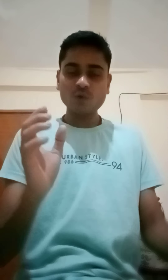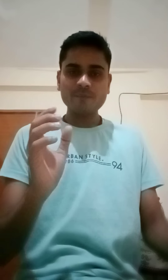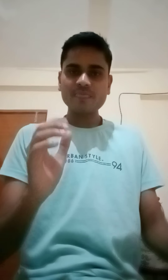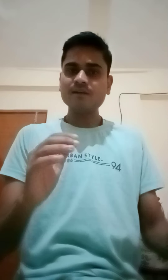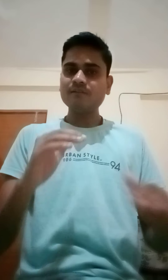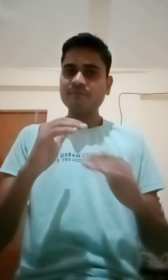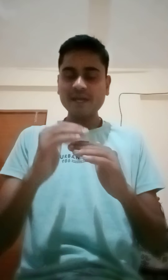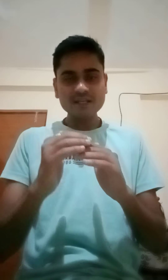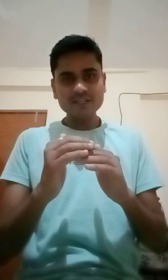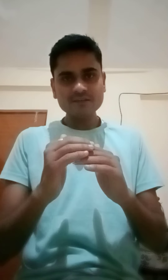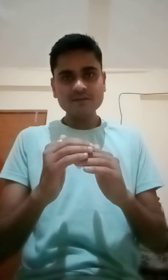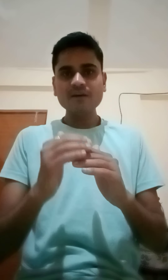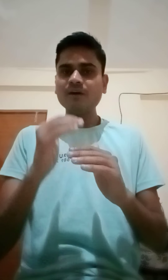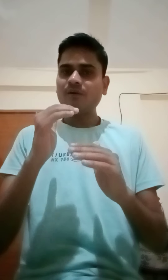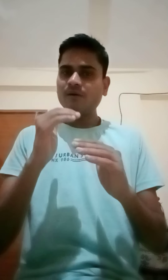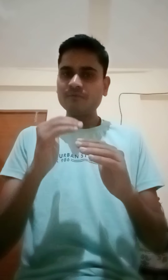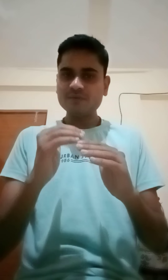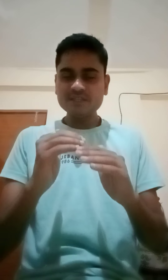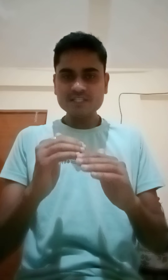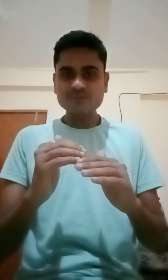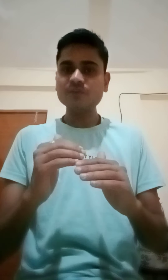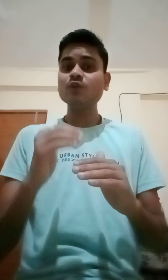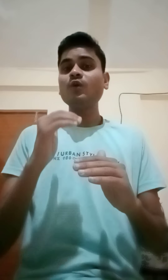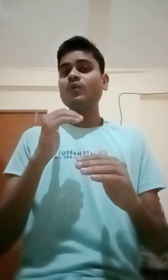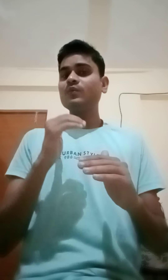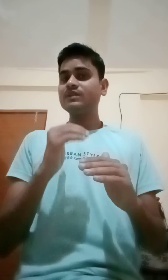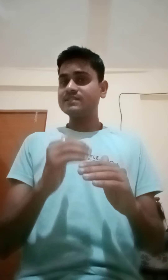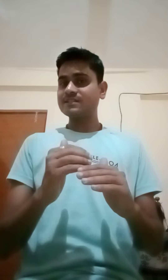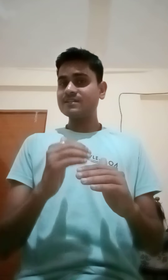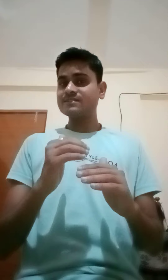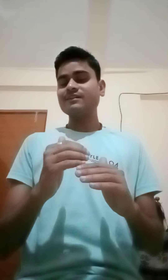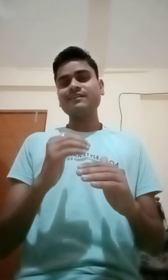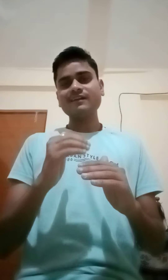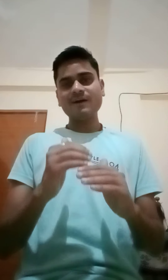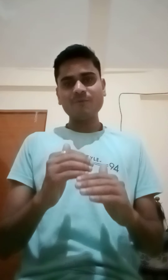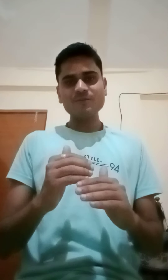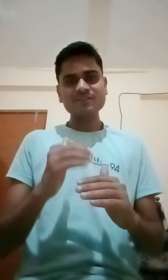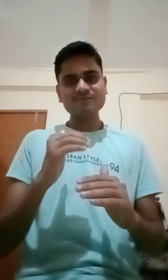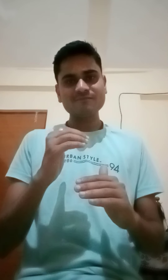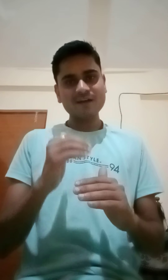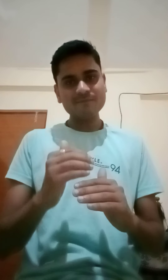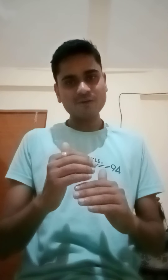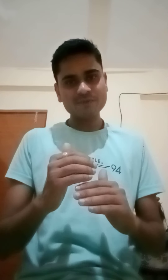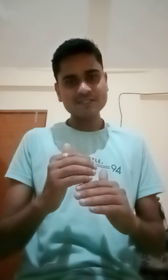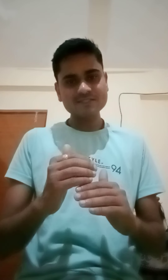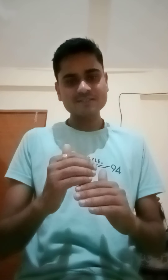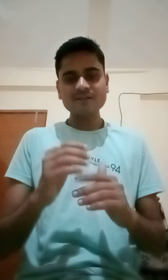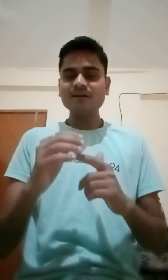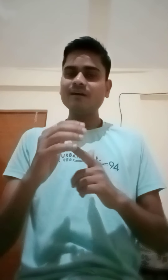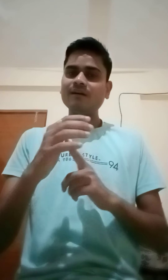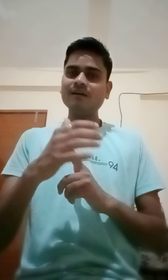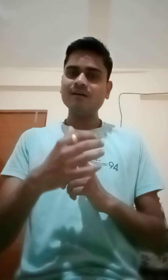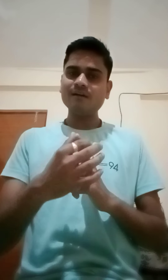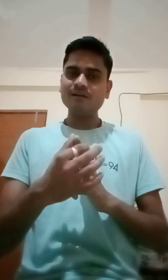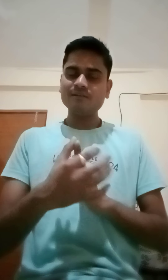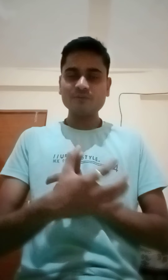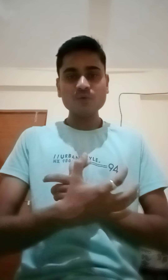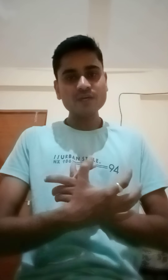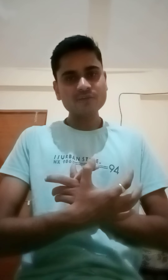So finally in this video discuss about the fiber optics. Who